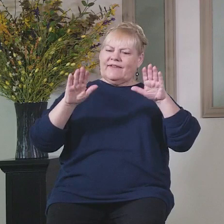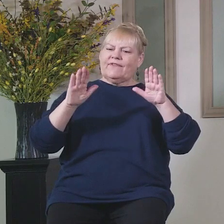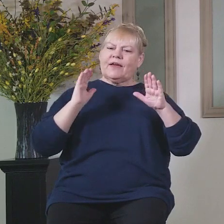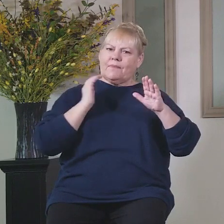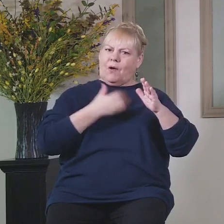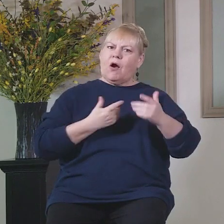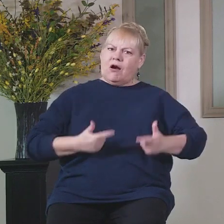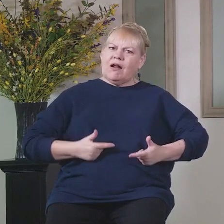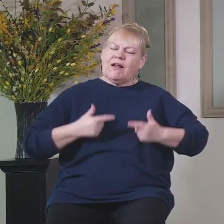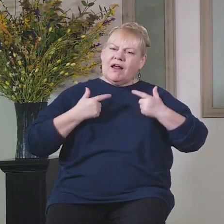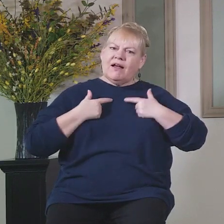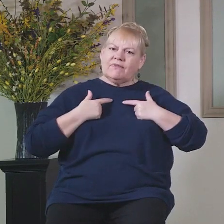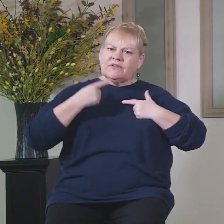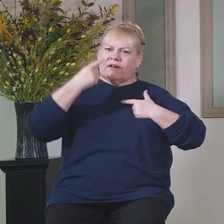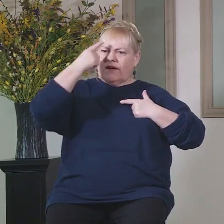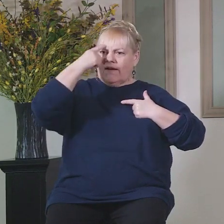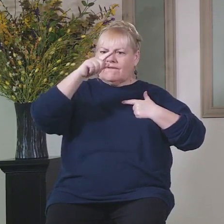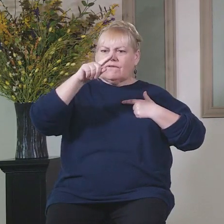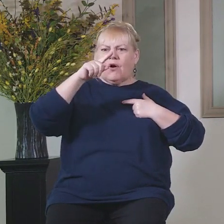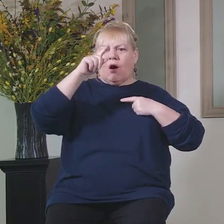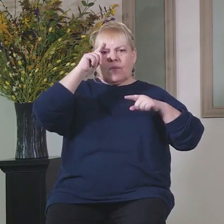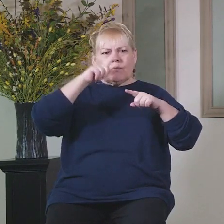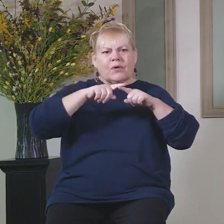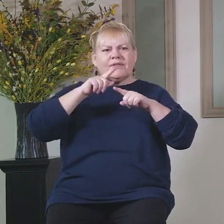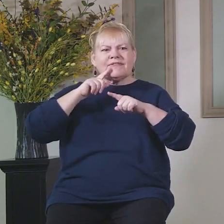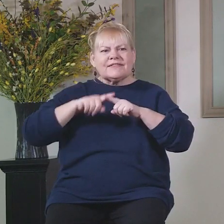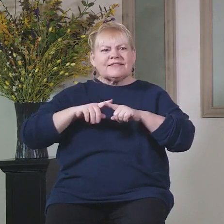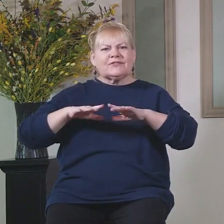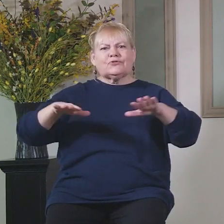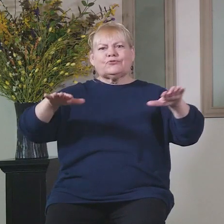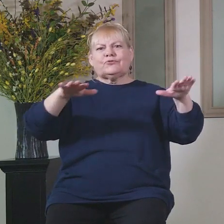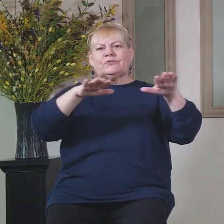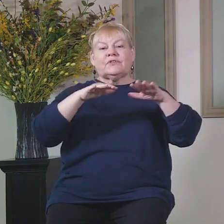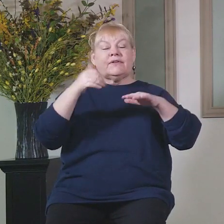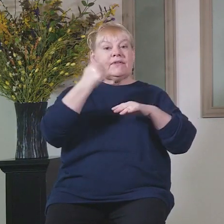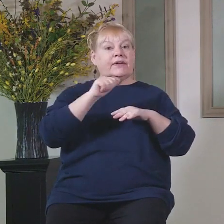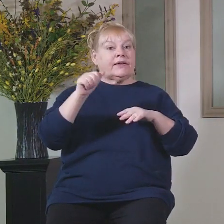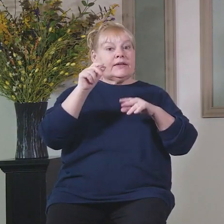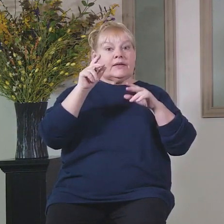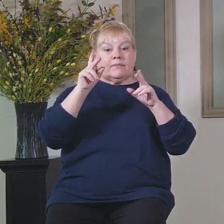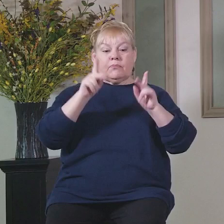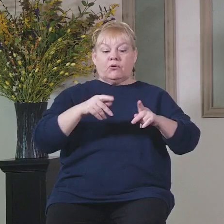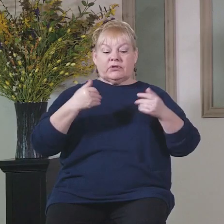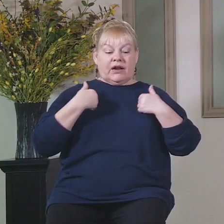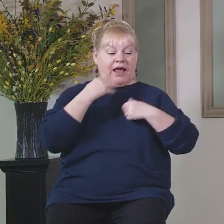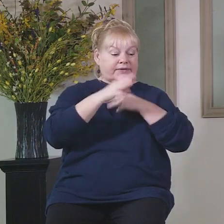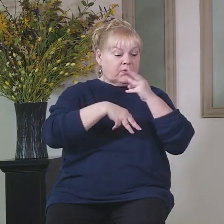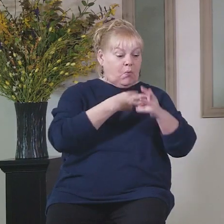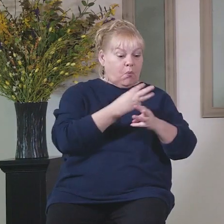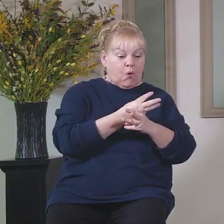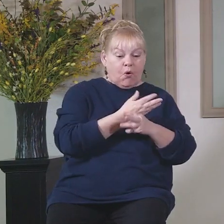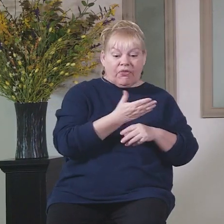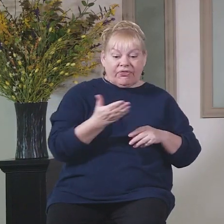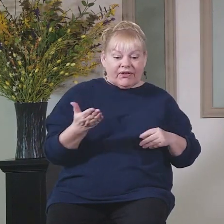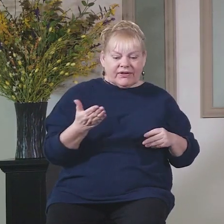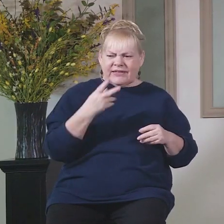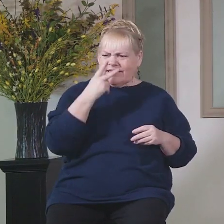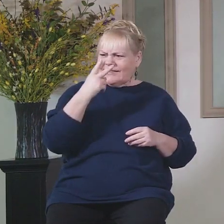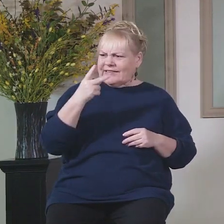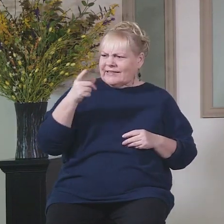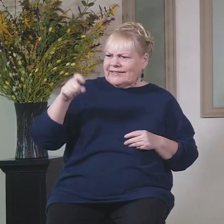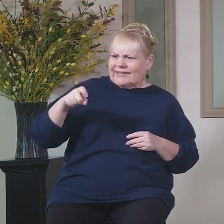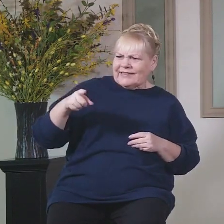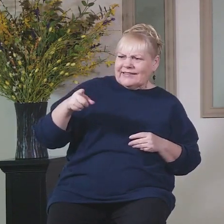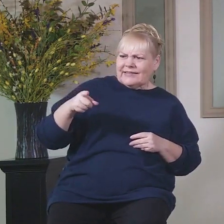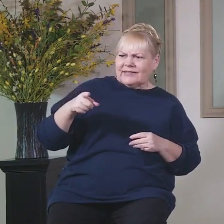our lives for the brothers. But if anyone has the world's good and sees his brother in need,